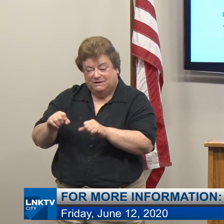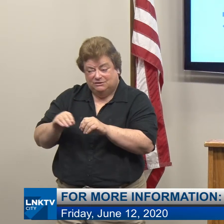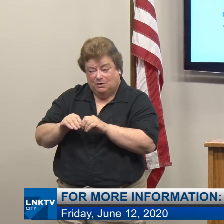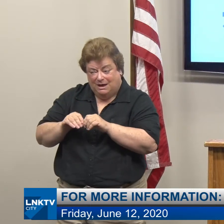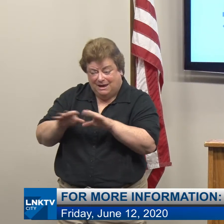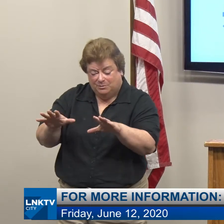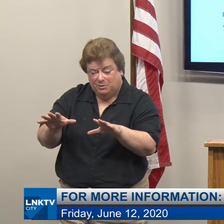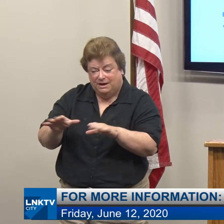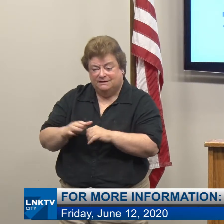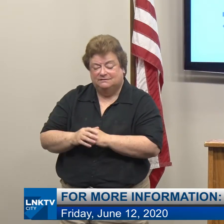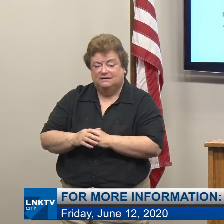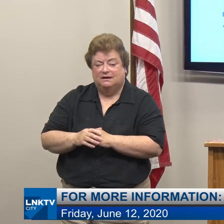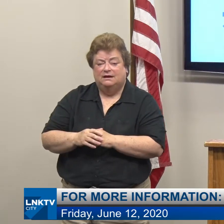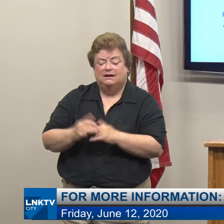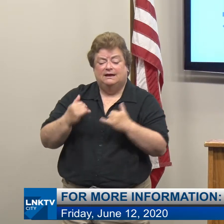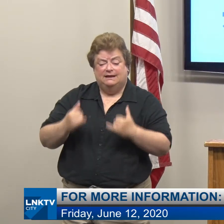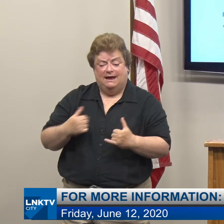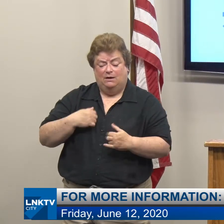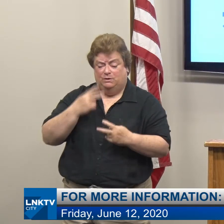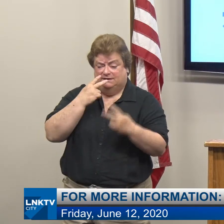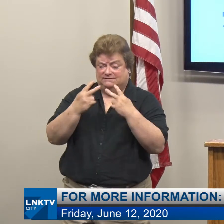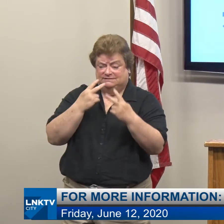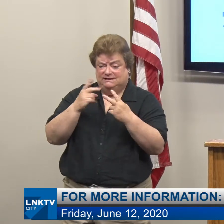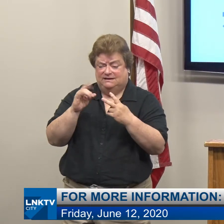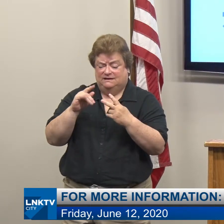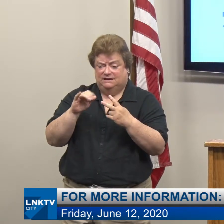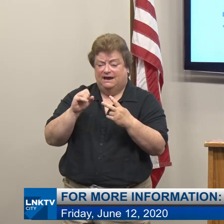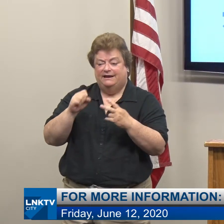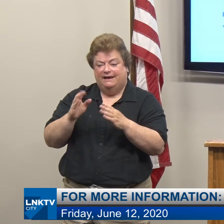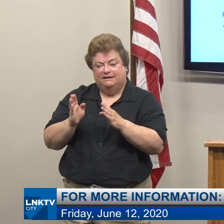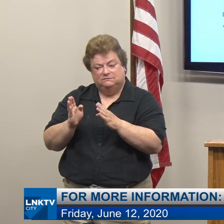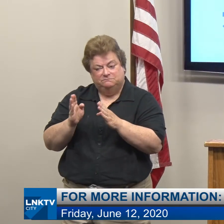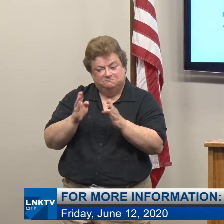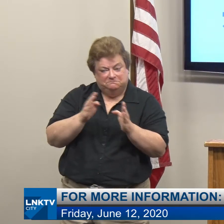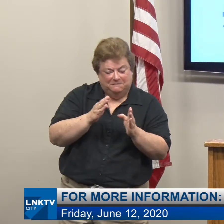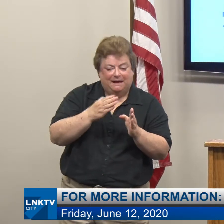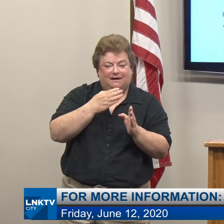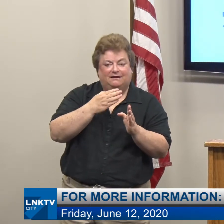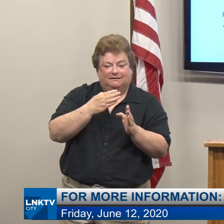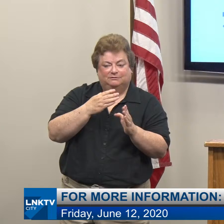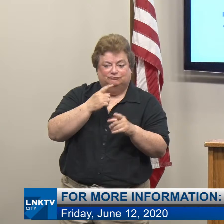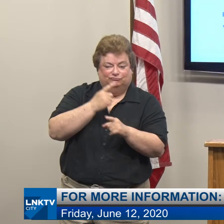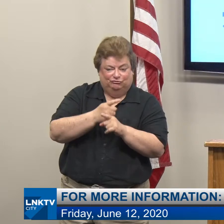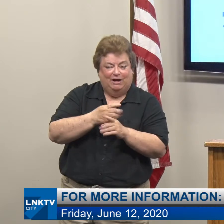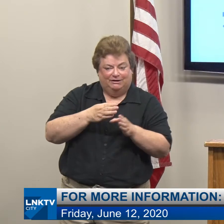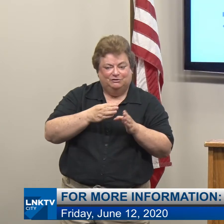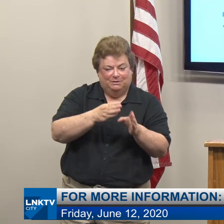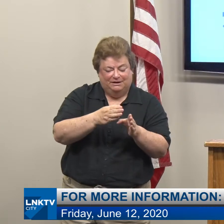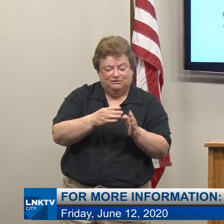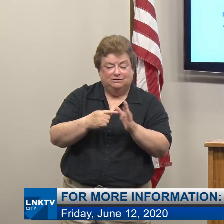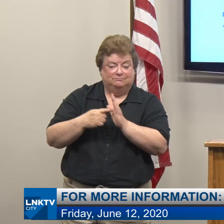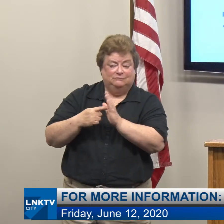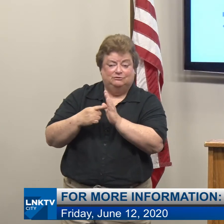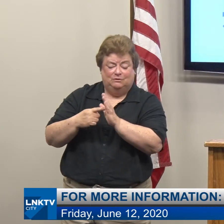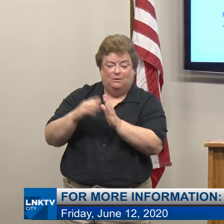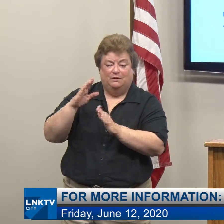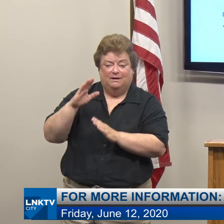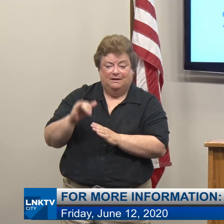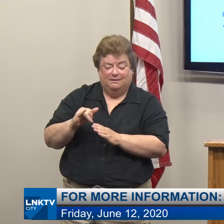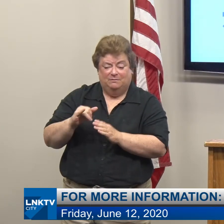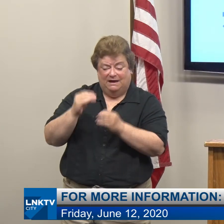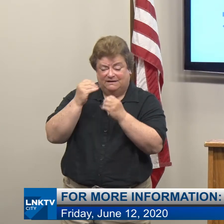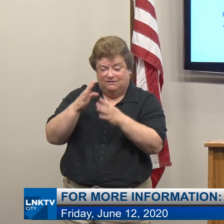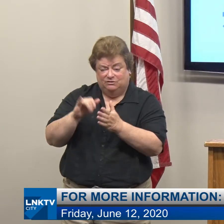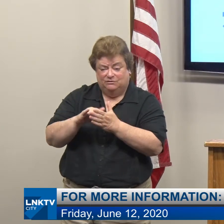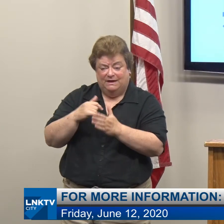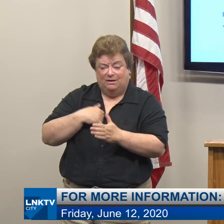point. As we are now seeing data trending in the right direction, demonstrated by the information